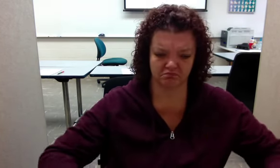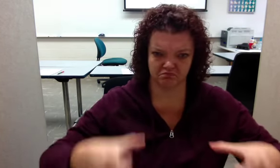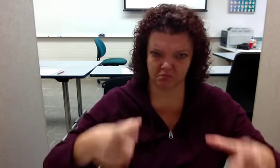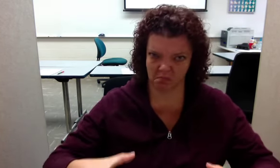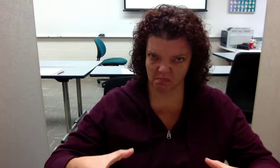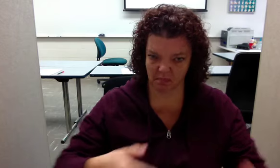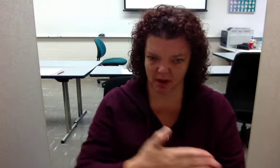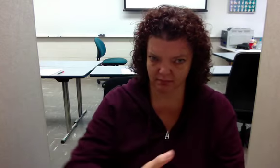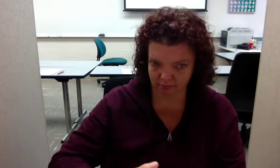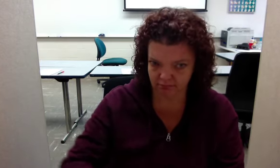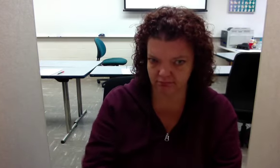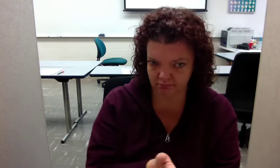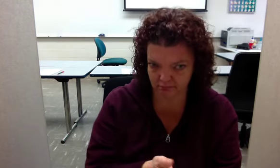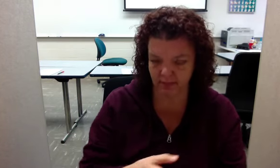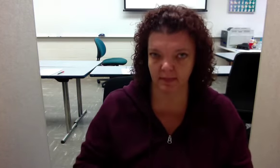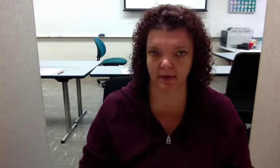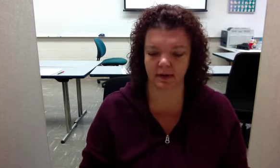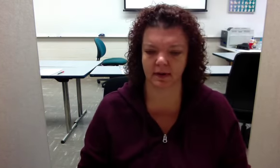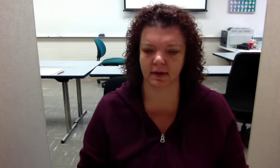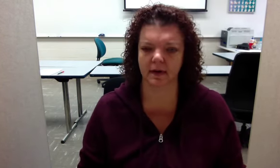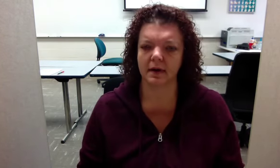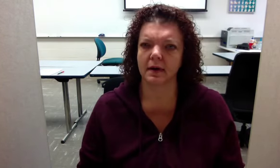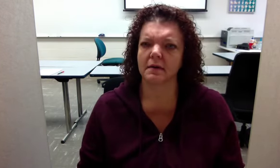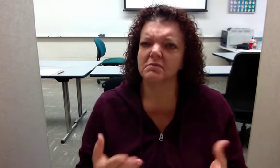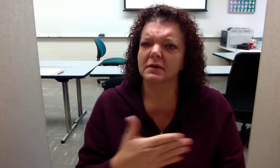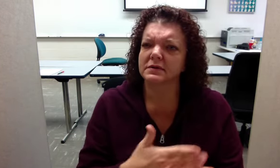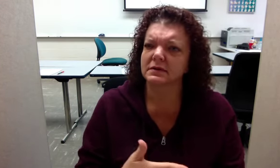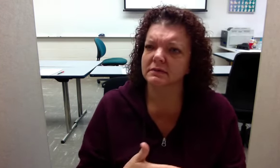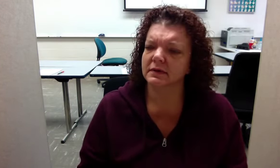What's this graph divided into? Well,